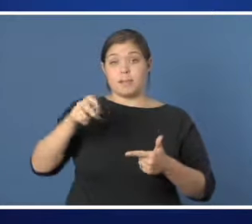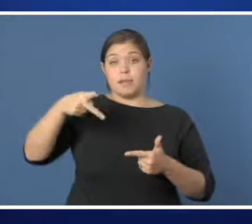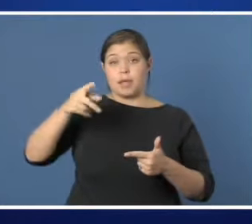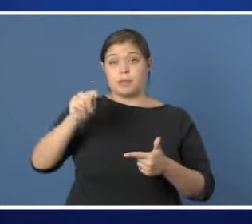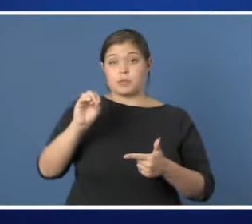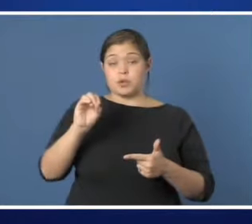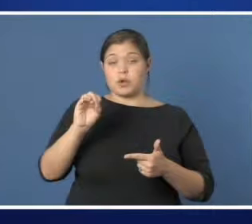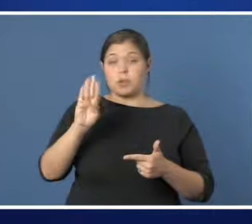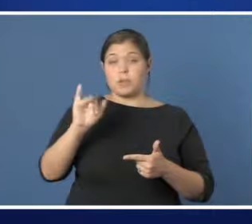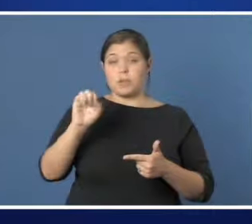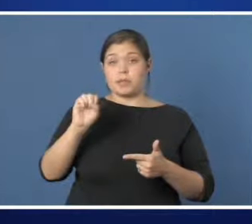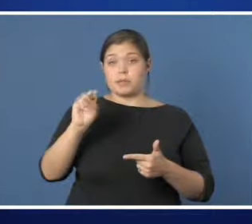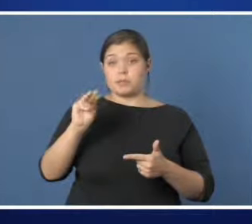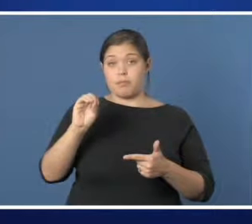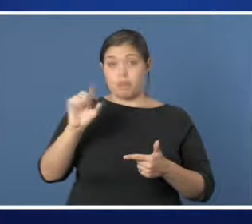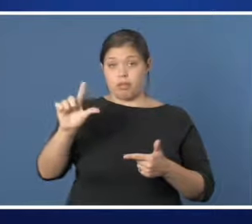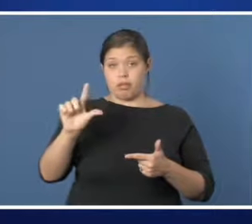Pepto-Bismol,